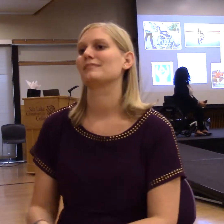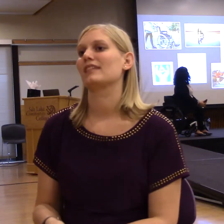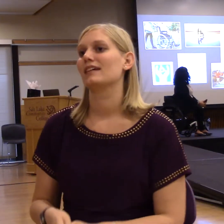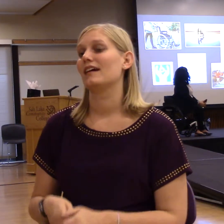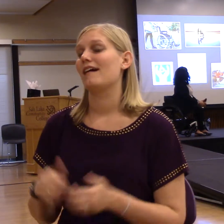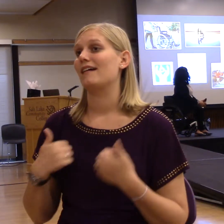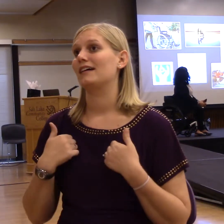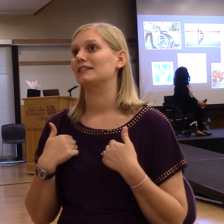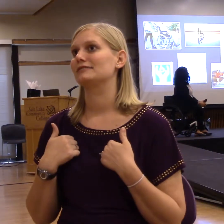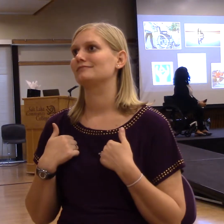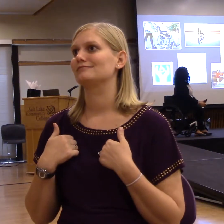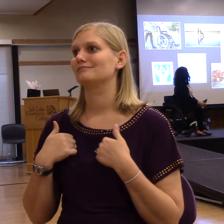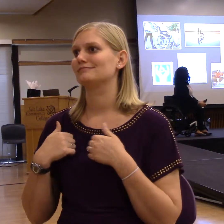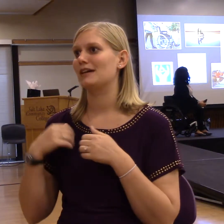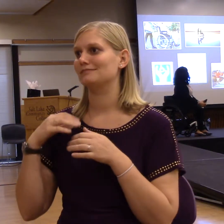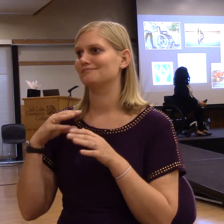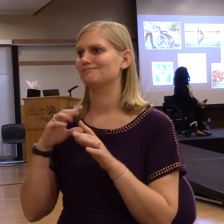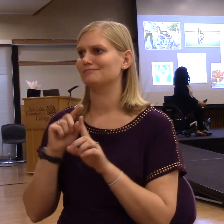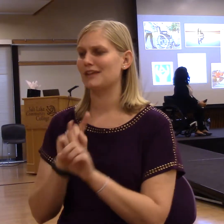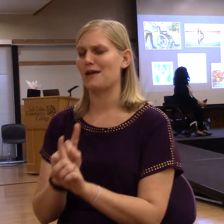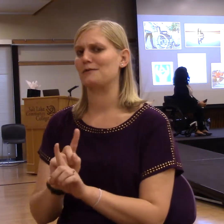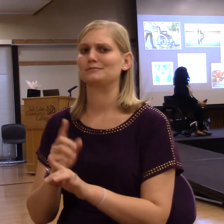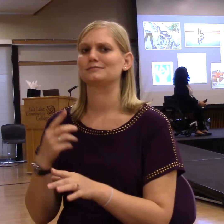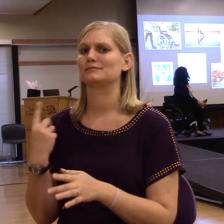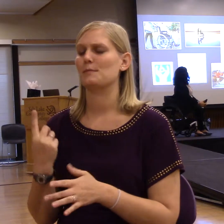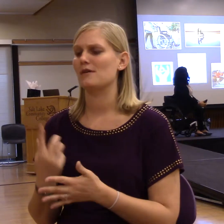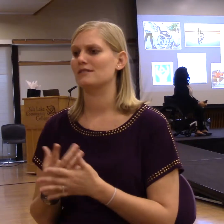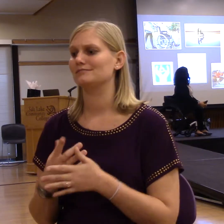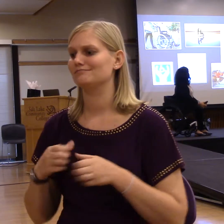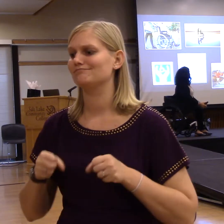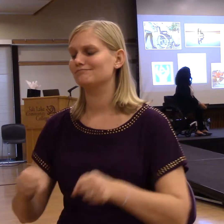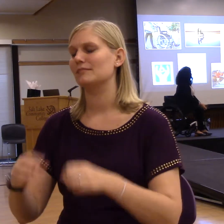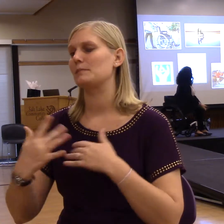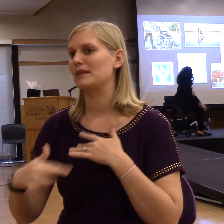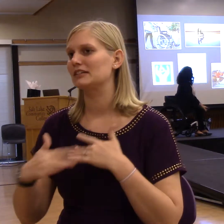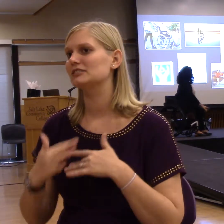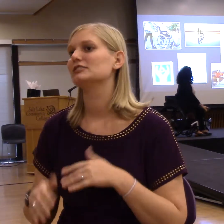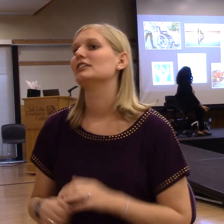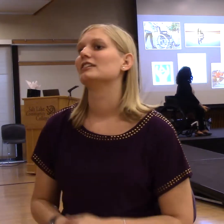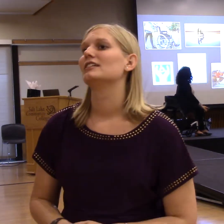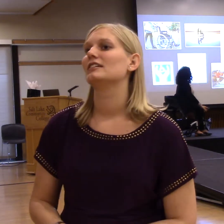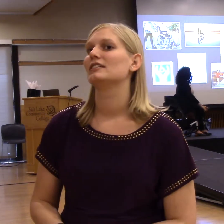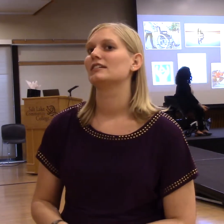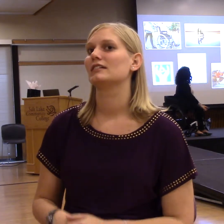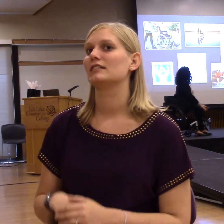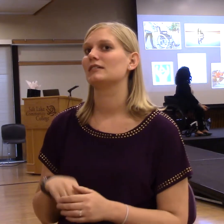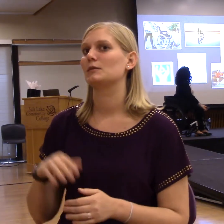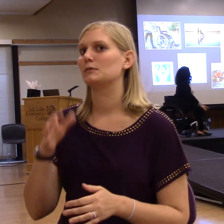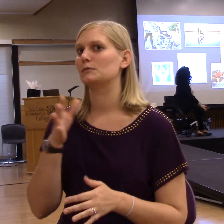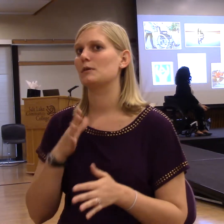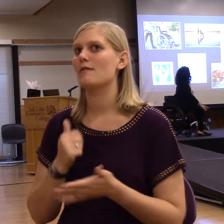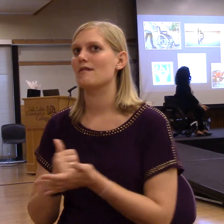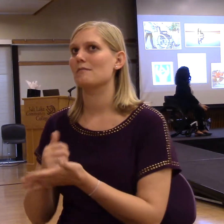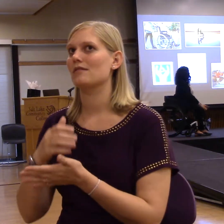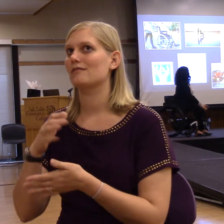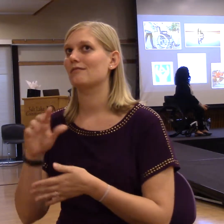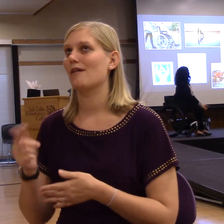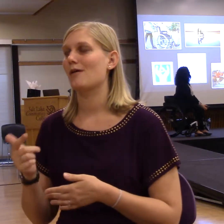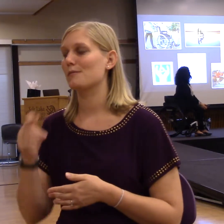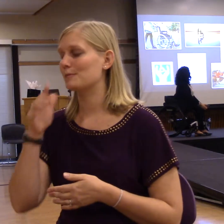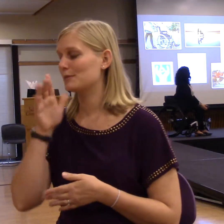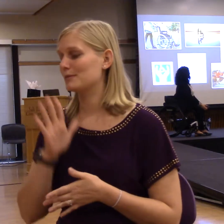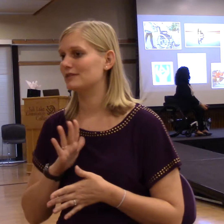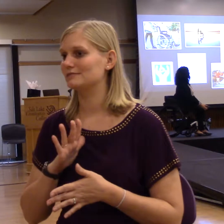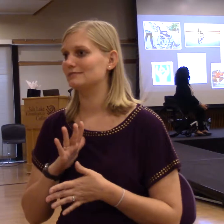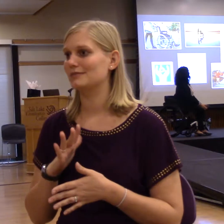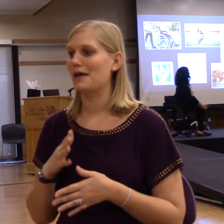a silhouette of two people, one pushing the other on the beach, another woman pushing another woman. The wheelchair user